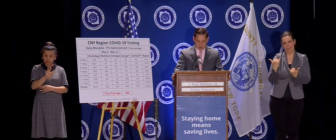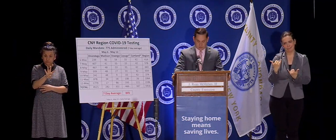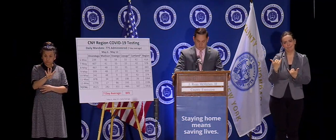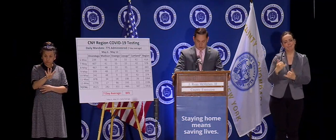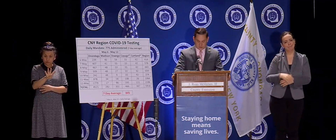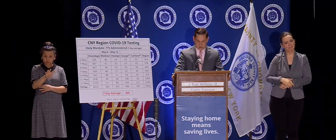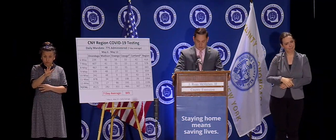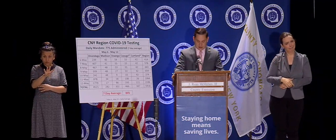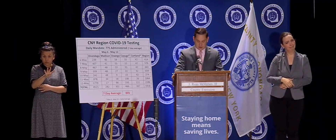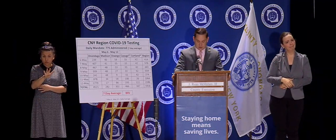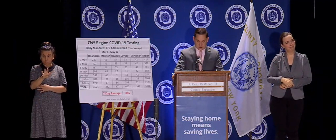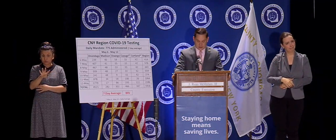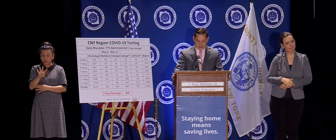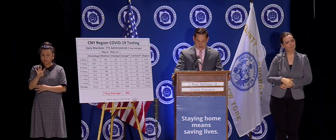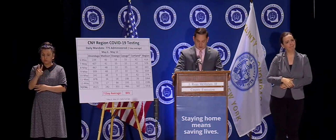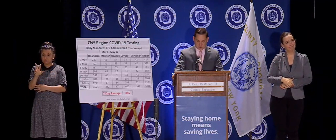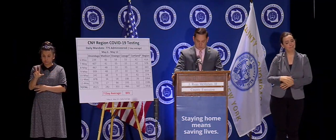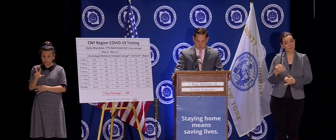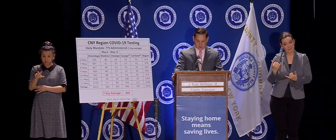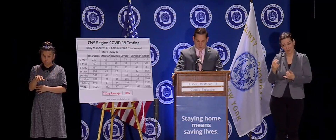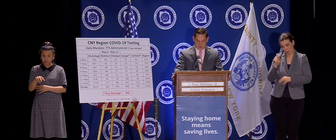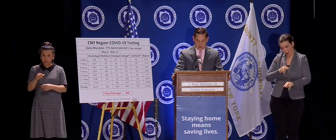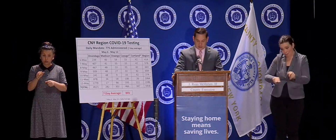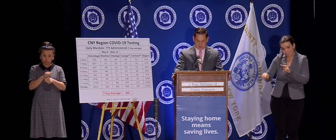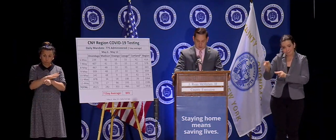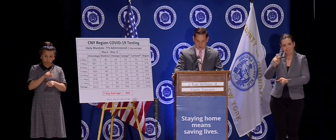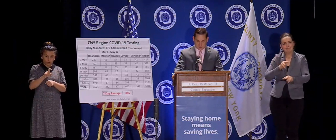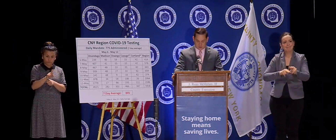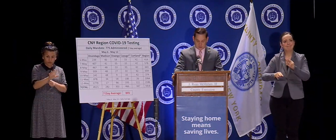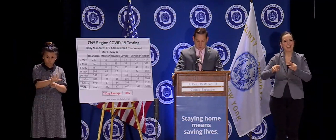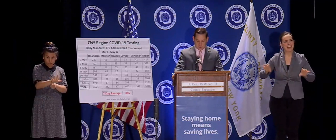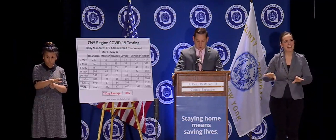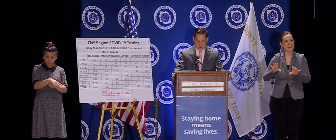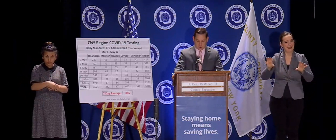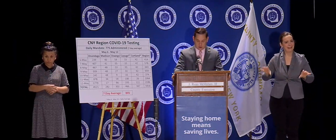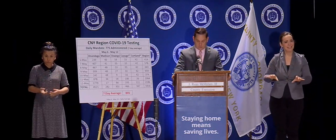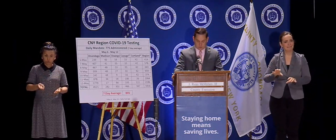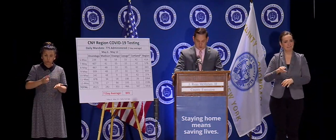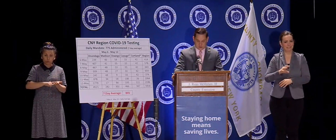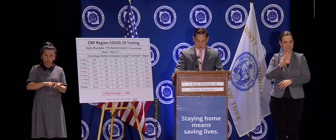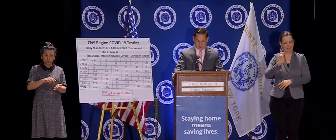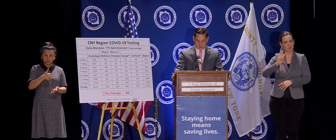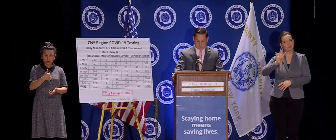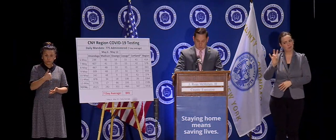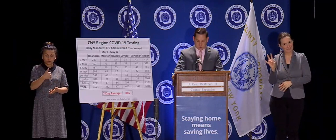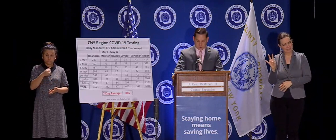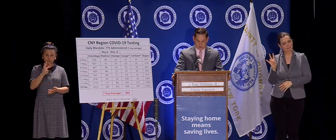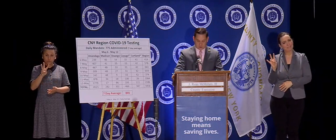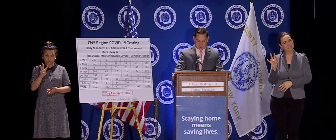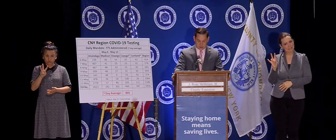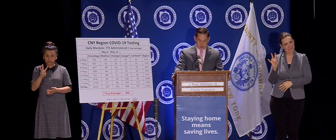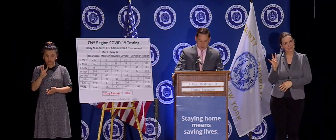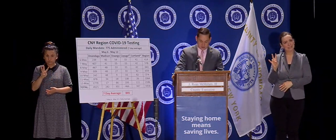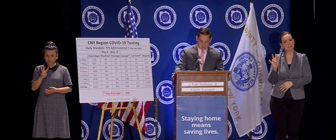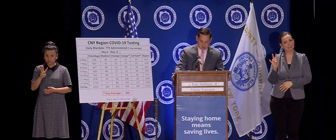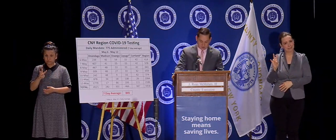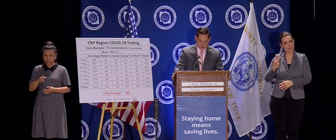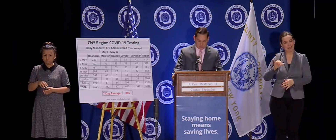We are presently monitoring 647 active cases, 47 cases more than